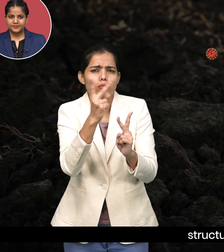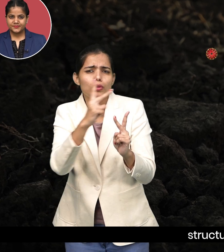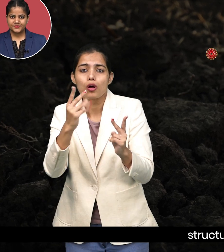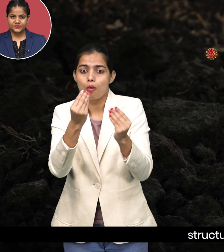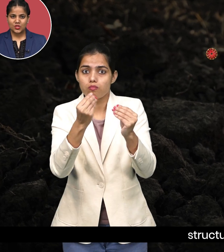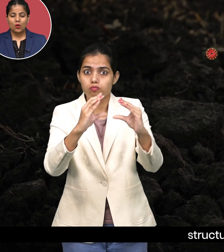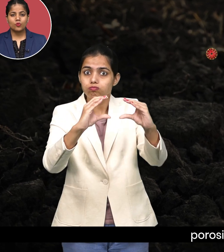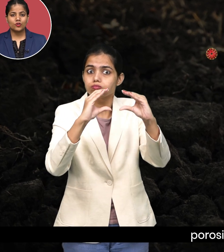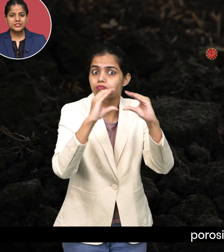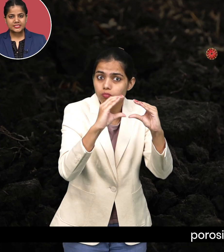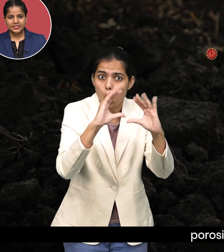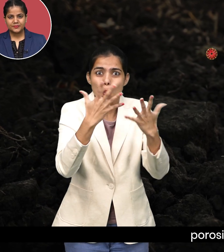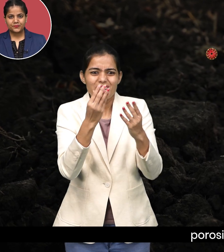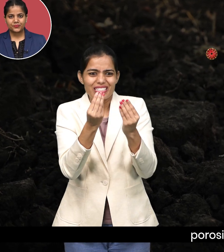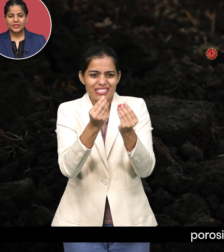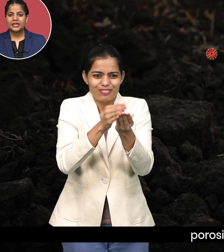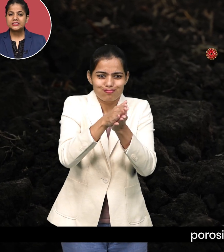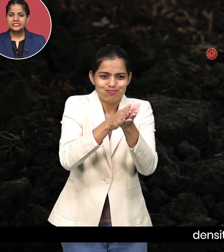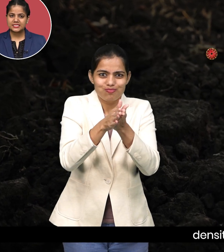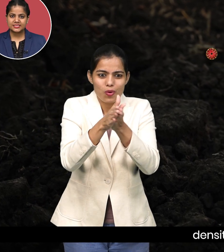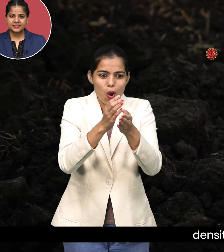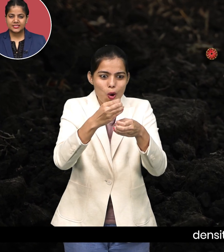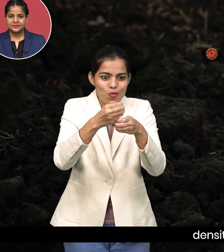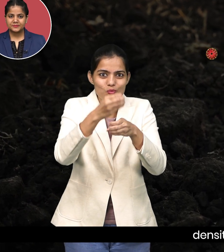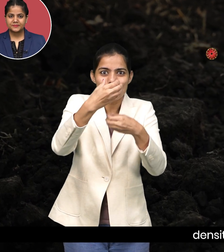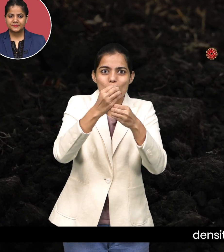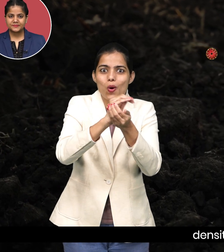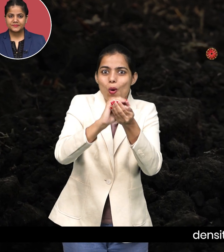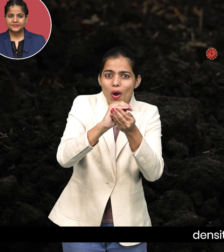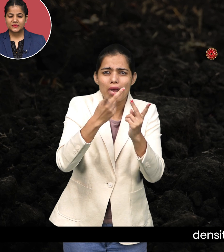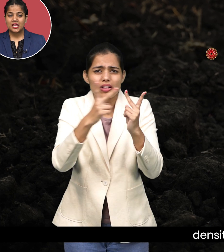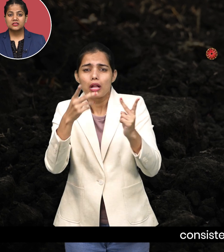structure, porosity, density,